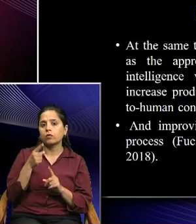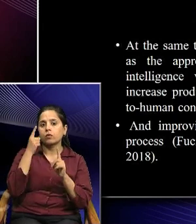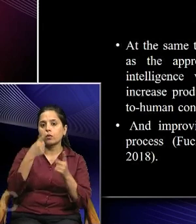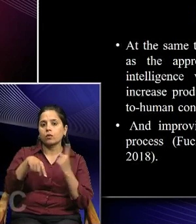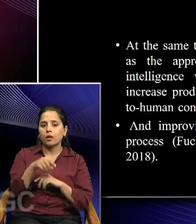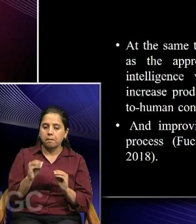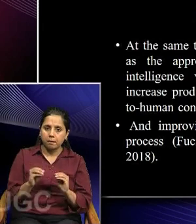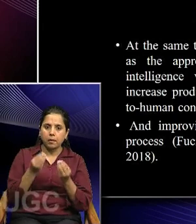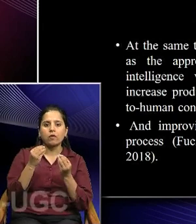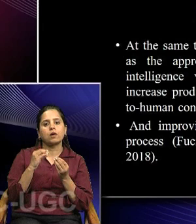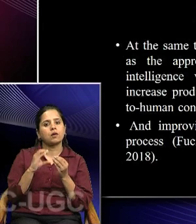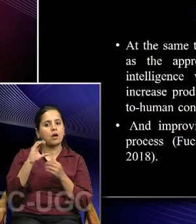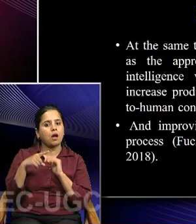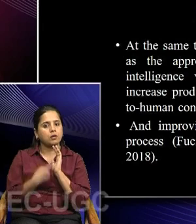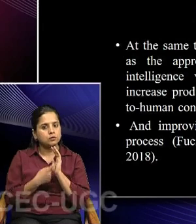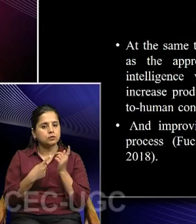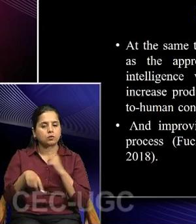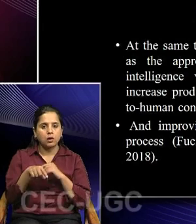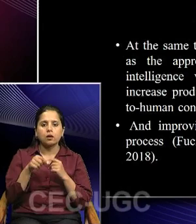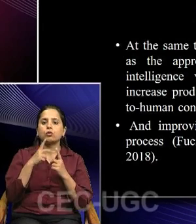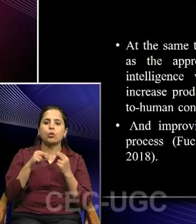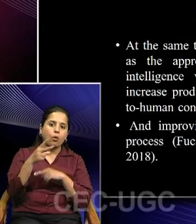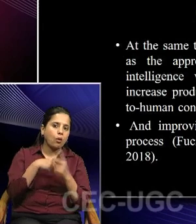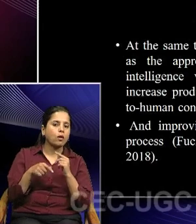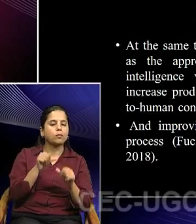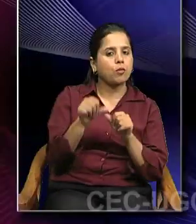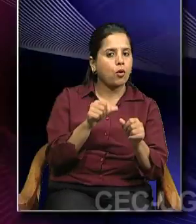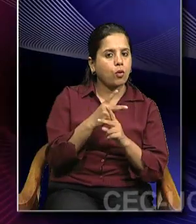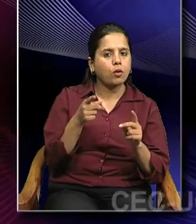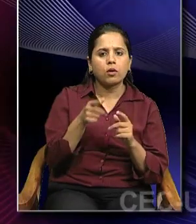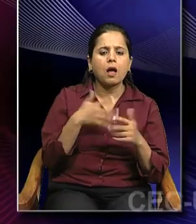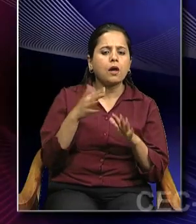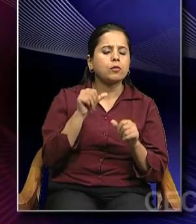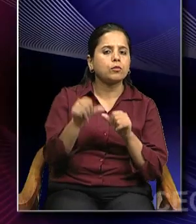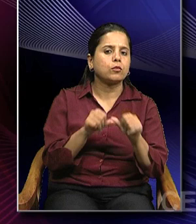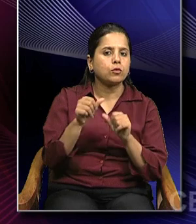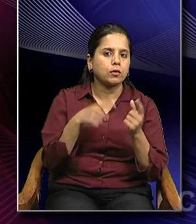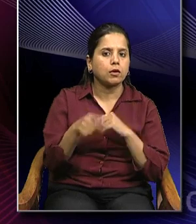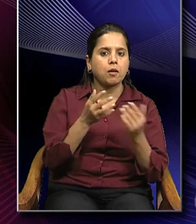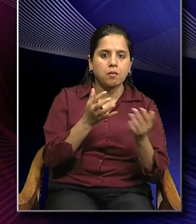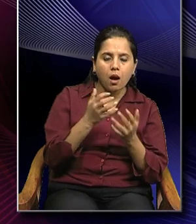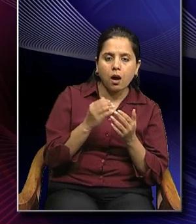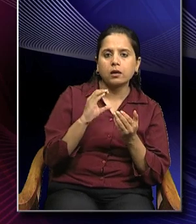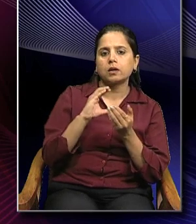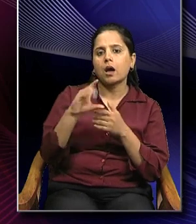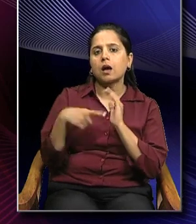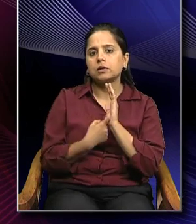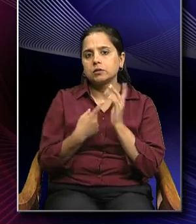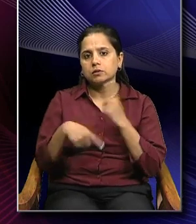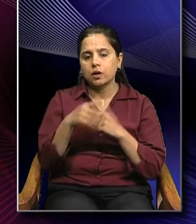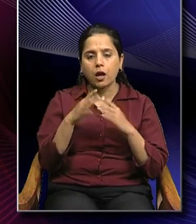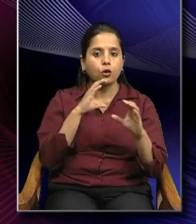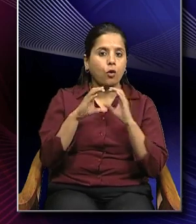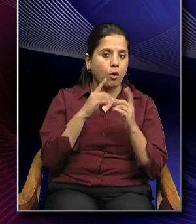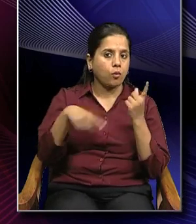to improve the customer interaction process. Whatever process is going on between the marketer and the customer, whatever